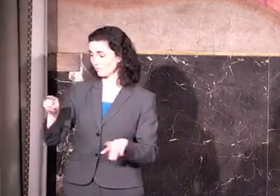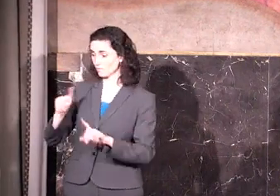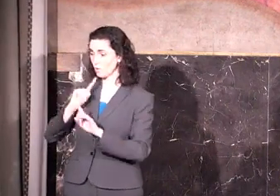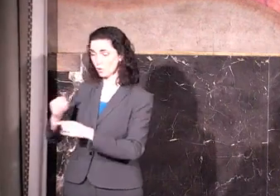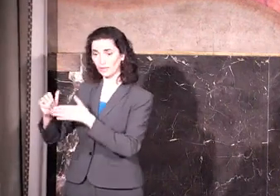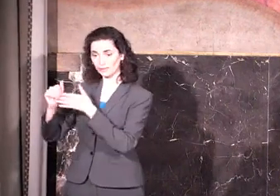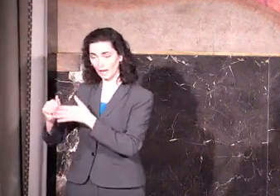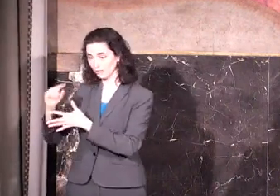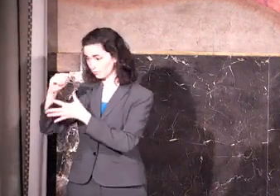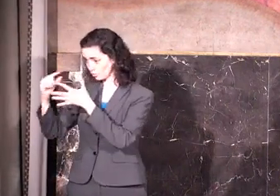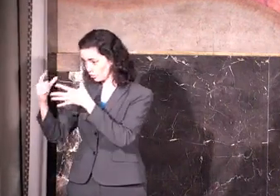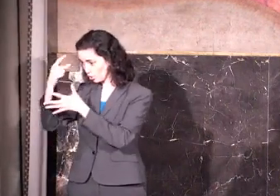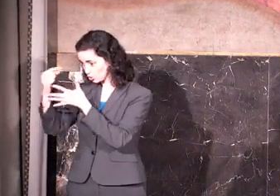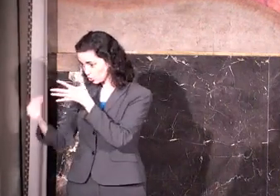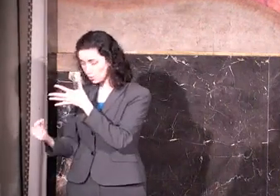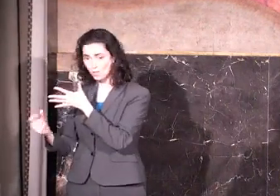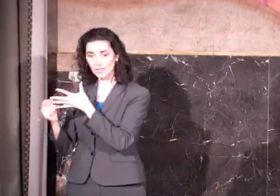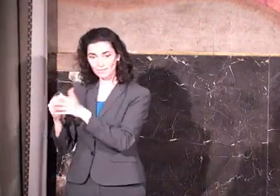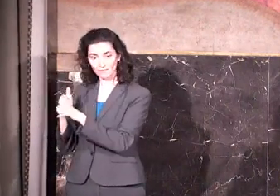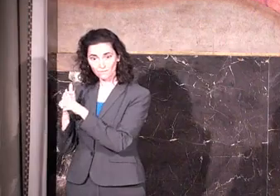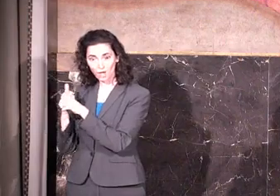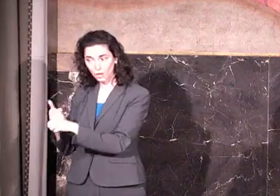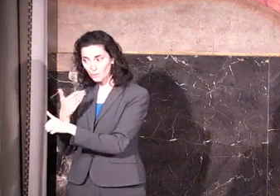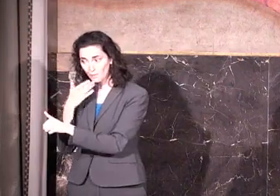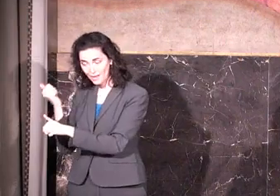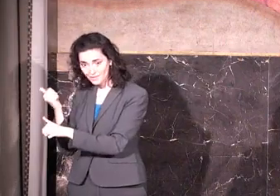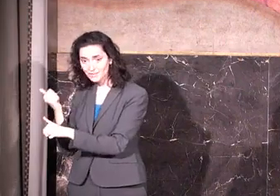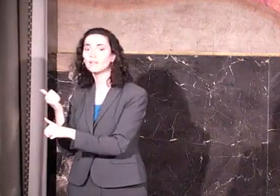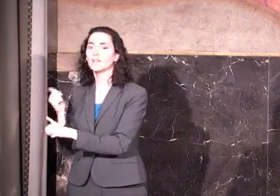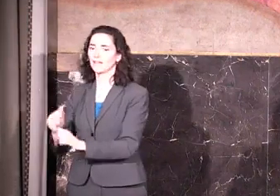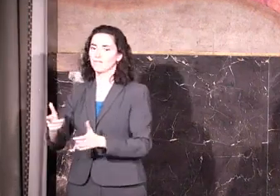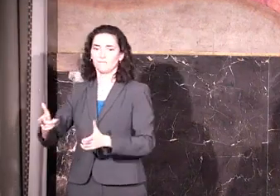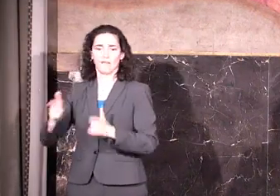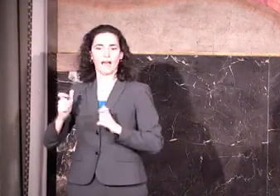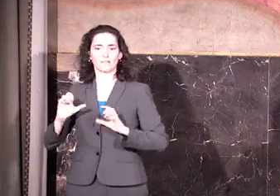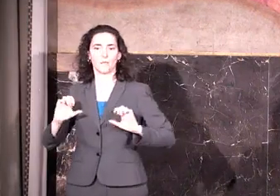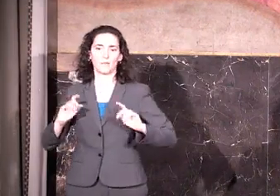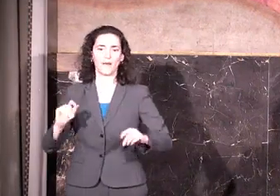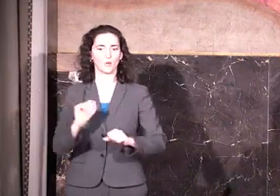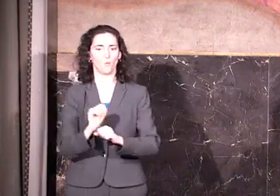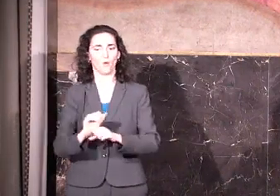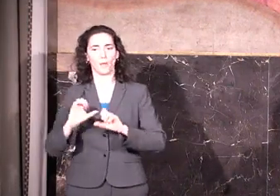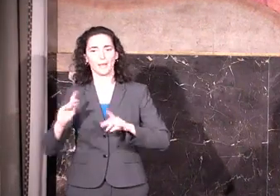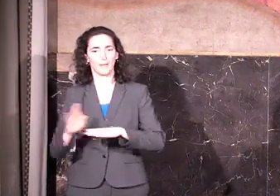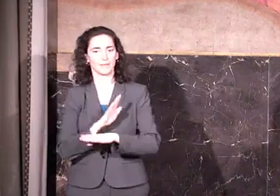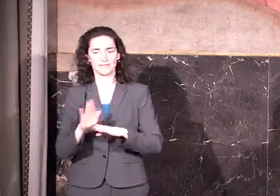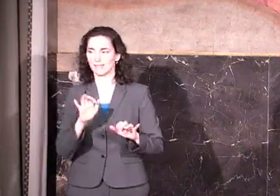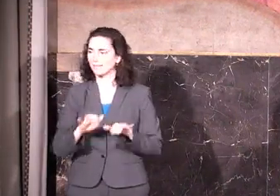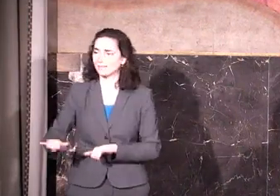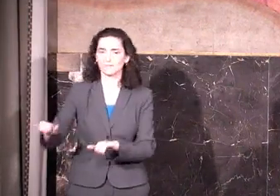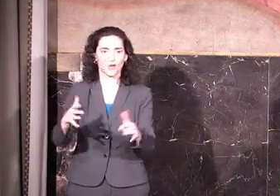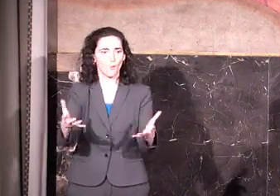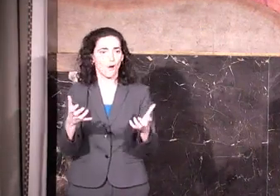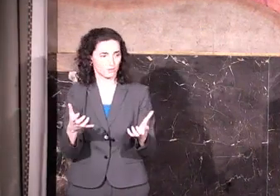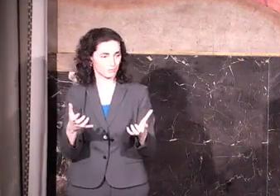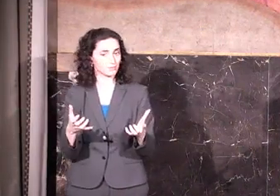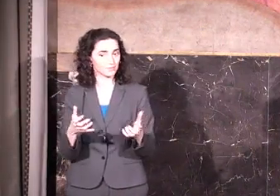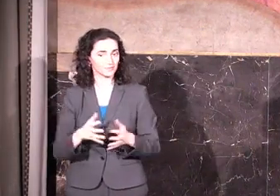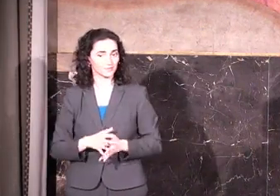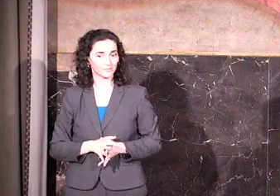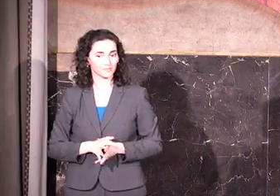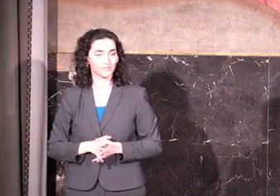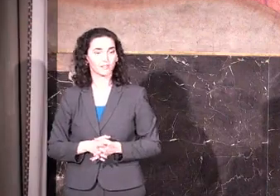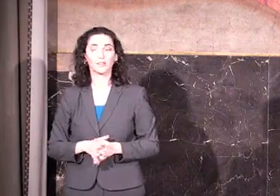think the sooner we're going to get the economy re-engaged to a degree that we all want to see it. Tomorrow